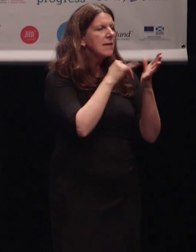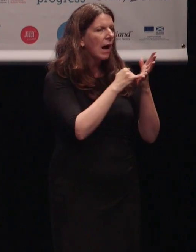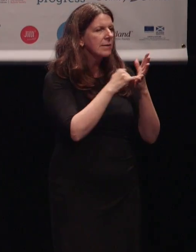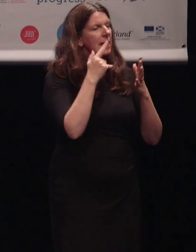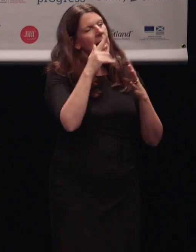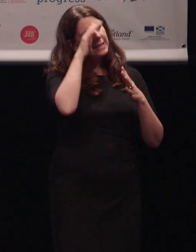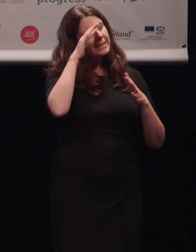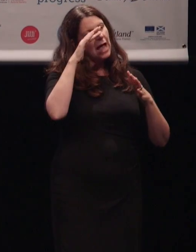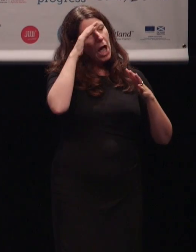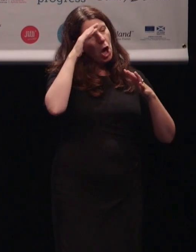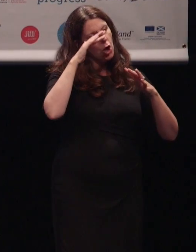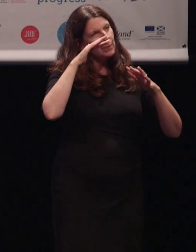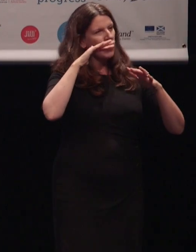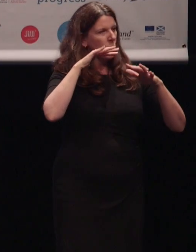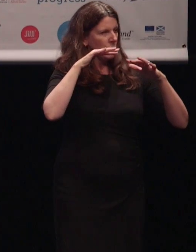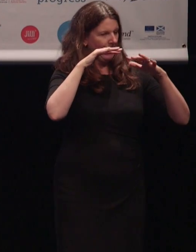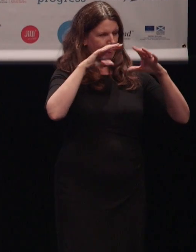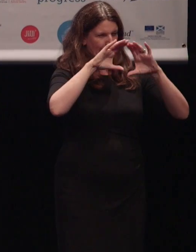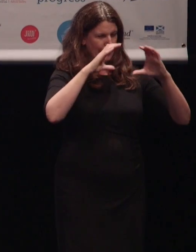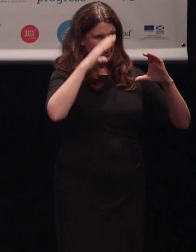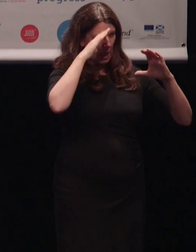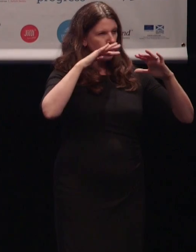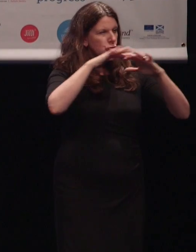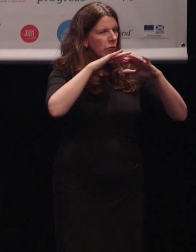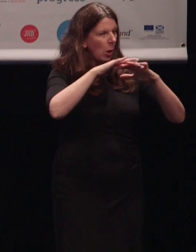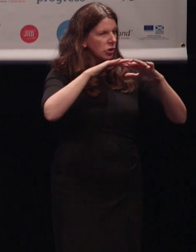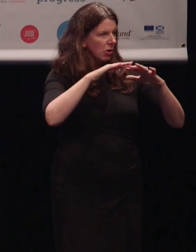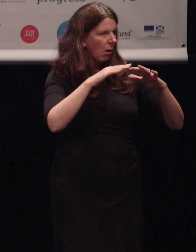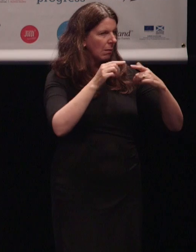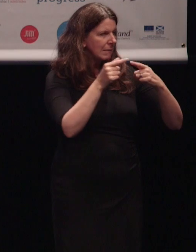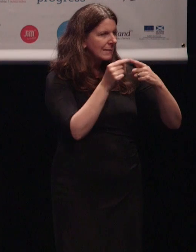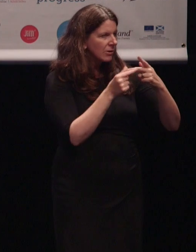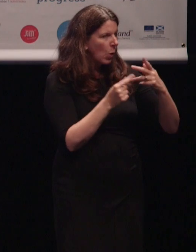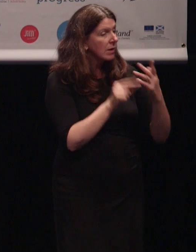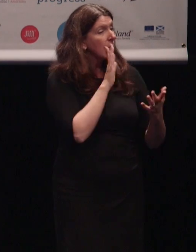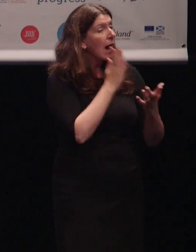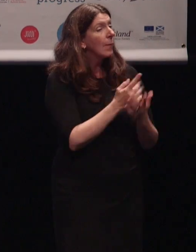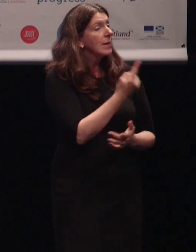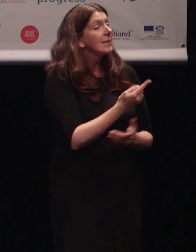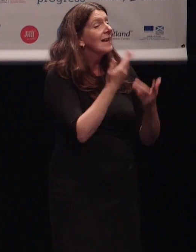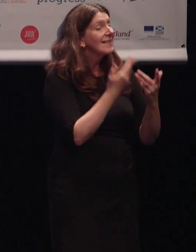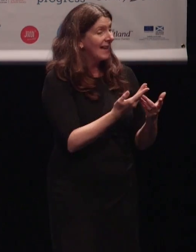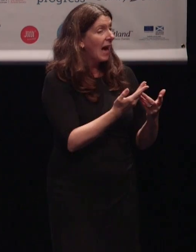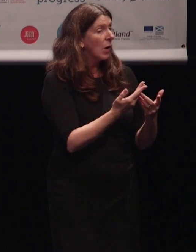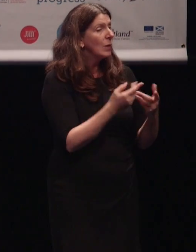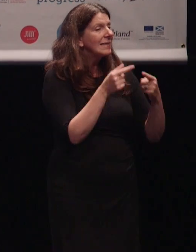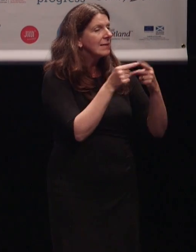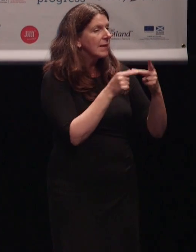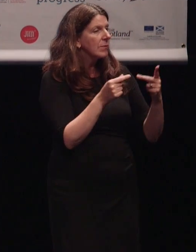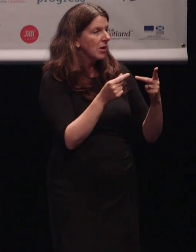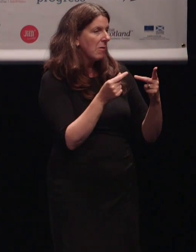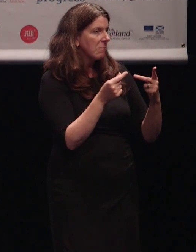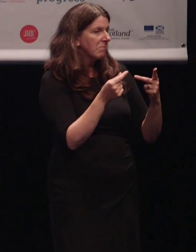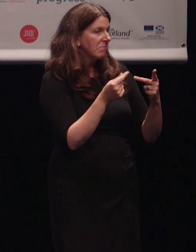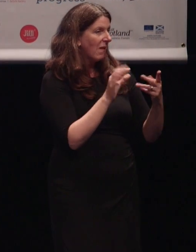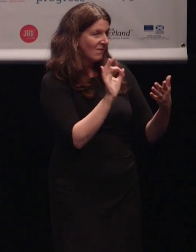my son is now, thank you, treated, and he's symptom-free since 3 years, but he was ill for 2 years, and he